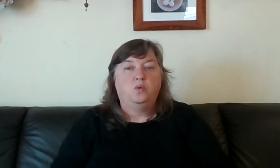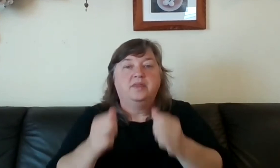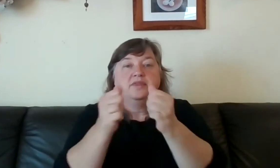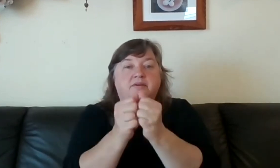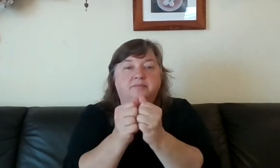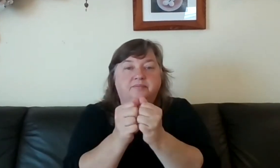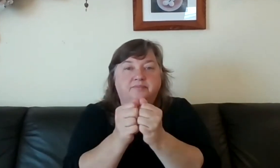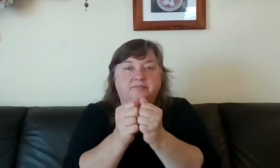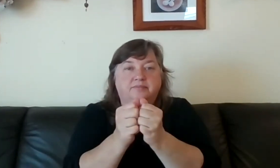With.